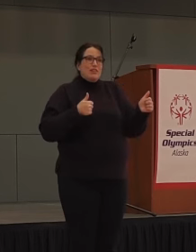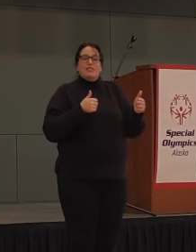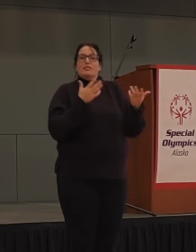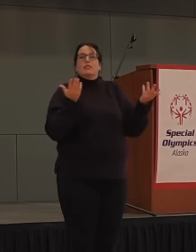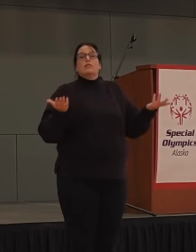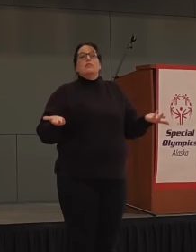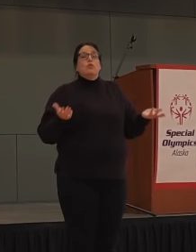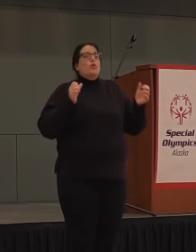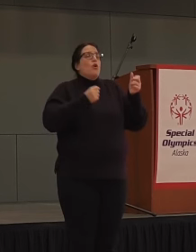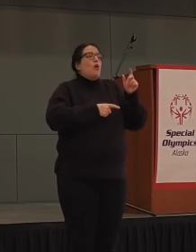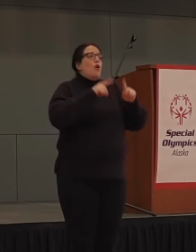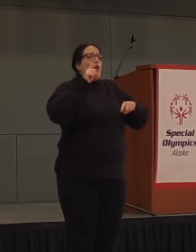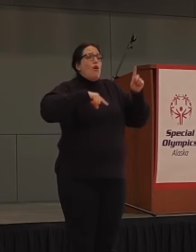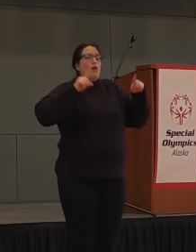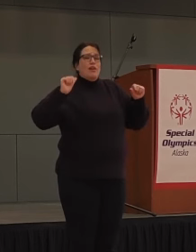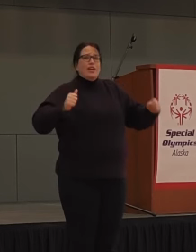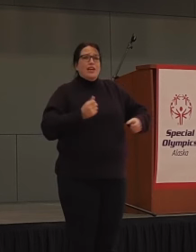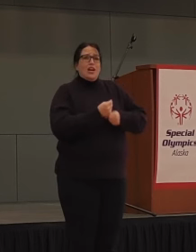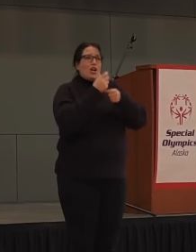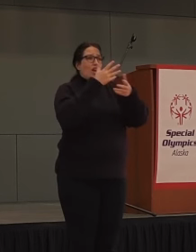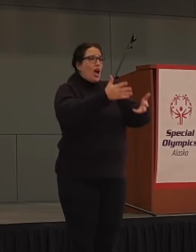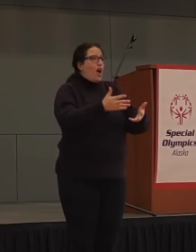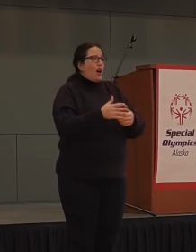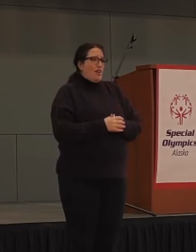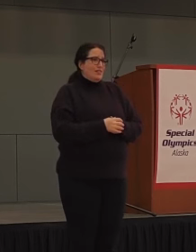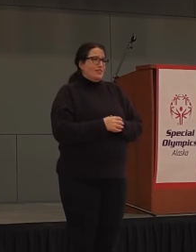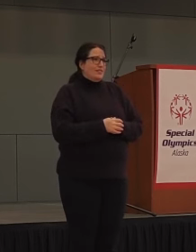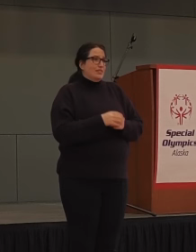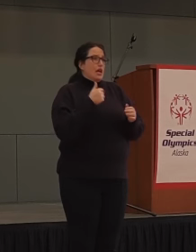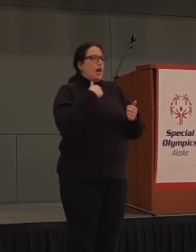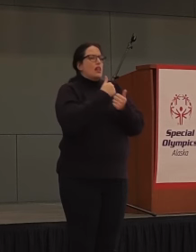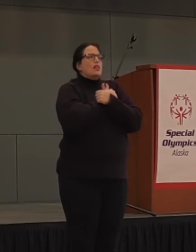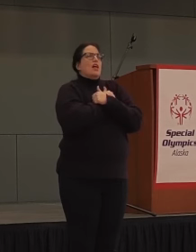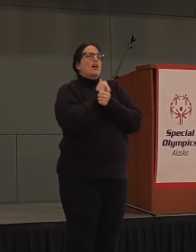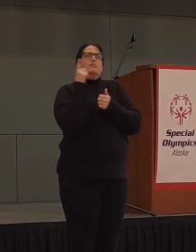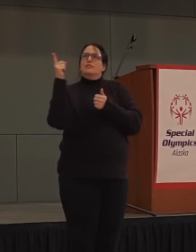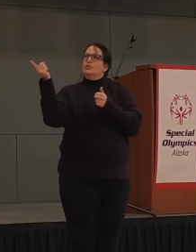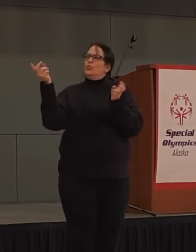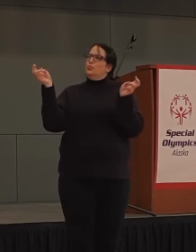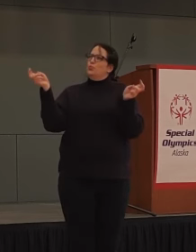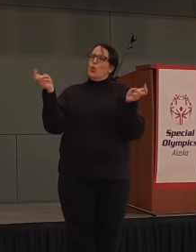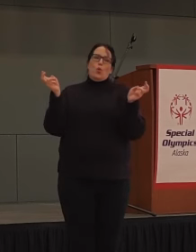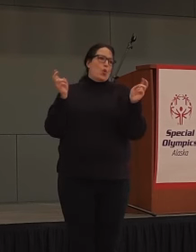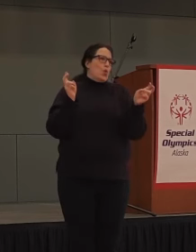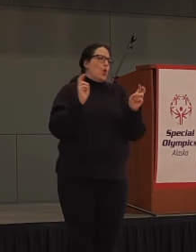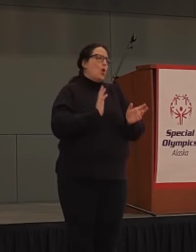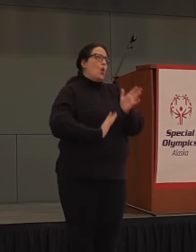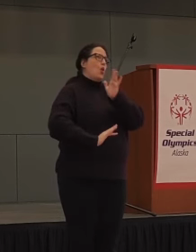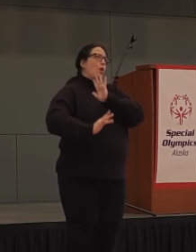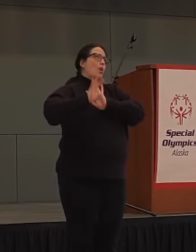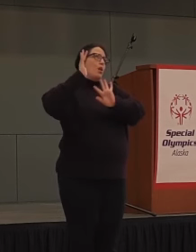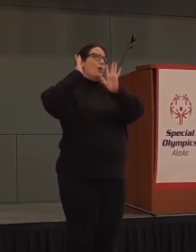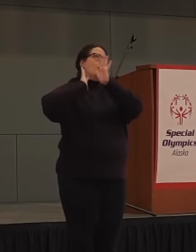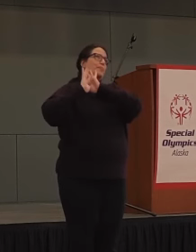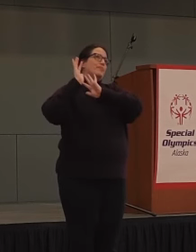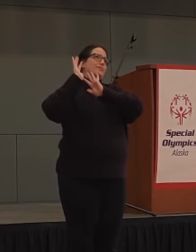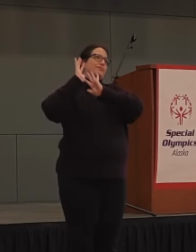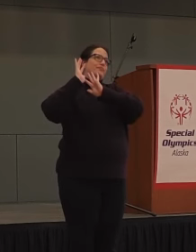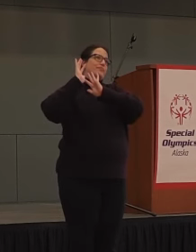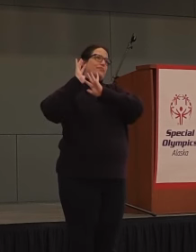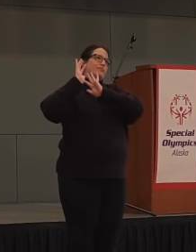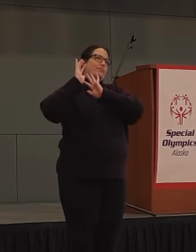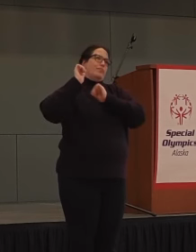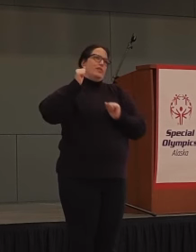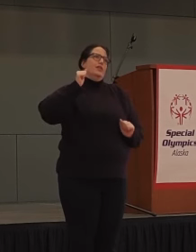So when we think about, I love this quote from a long time ago, the late 25th and early